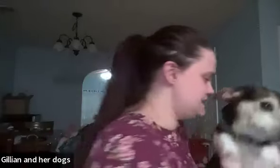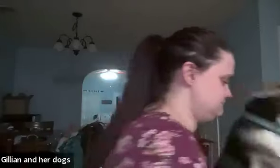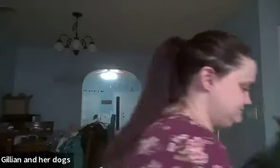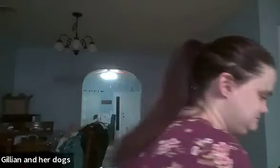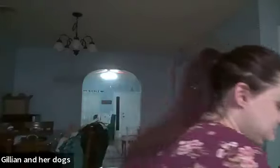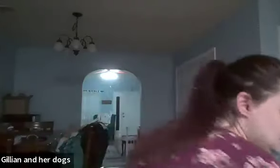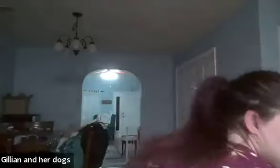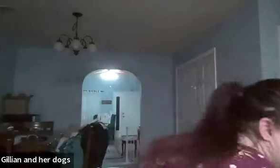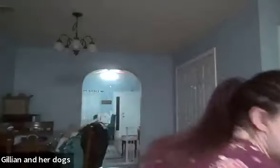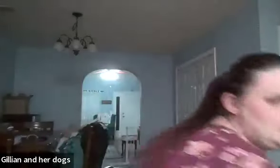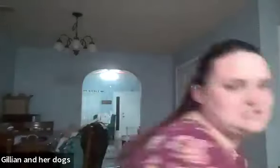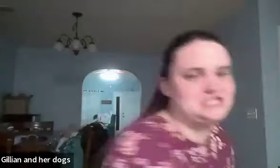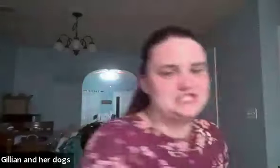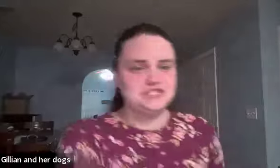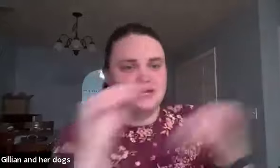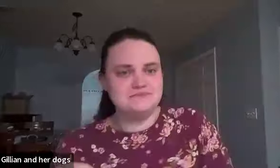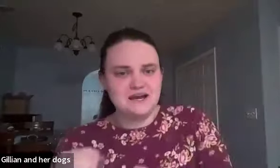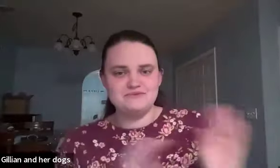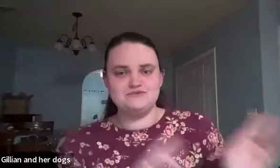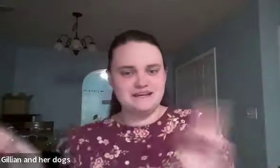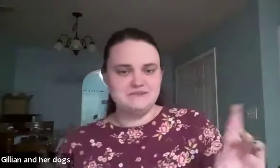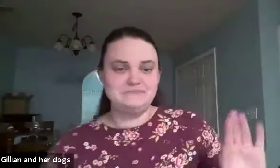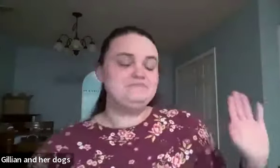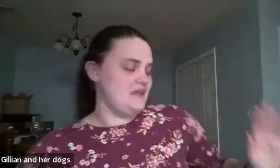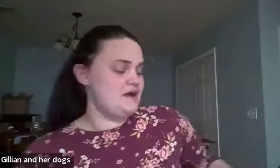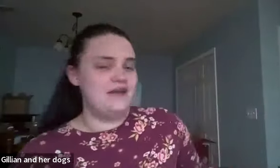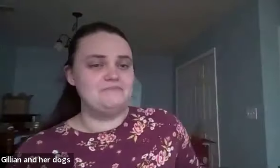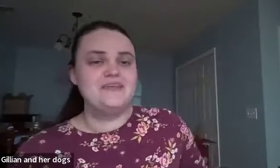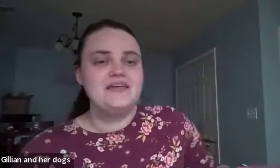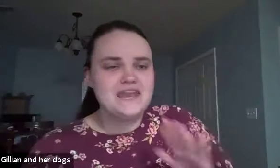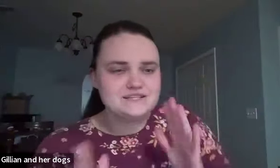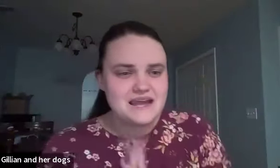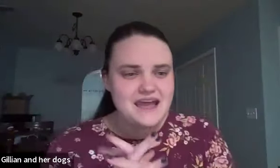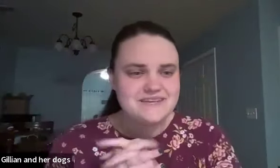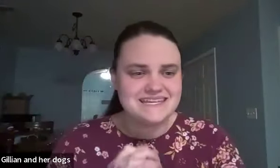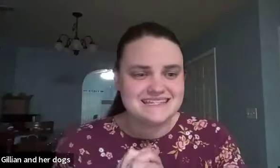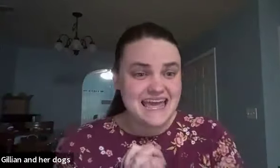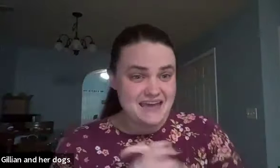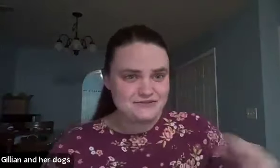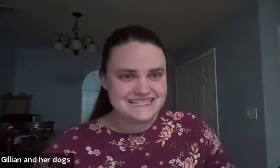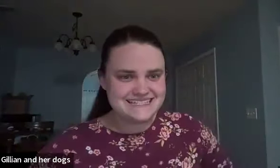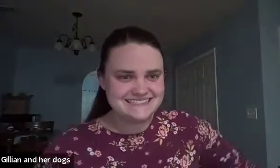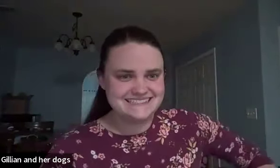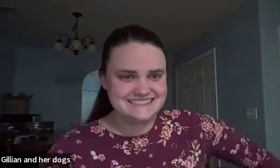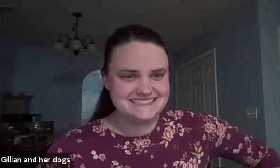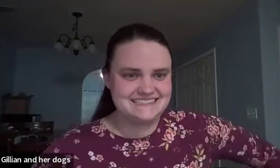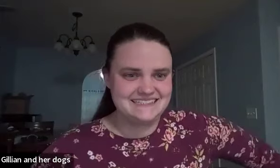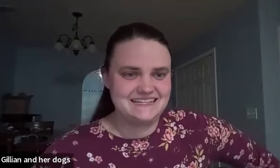Hop down. Sorry. She just jumped up. Was ready to be. Okay. The next one I have is Everett.